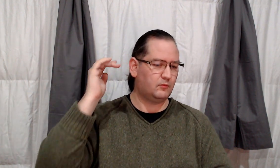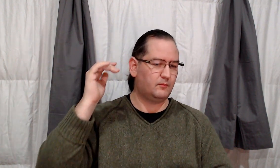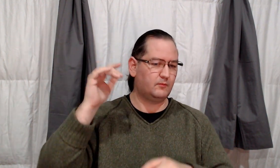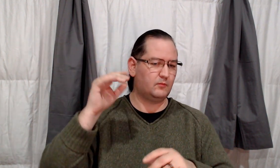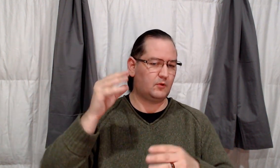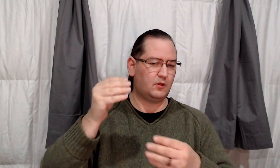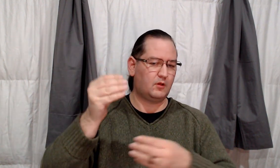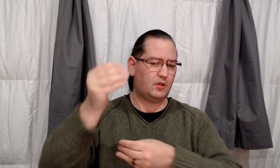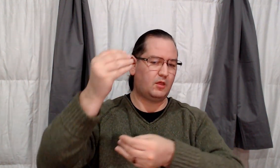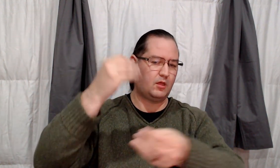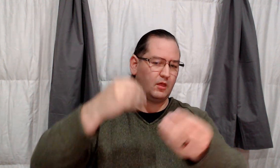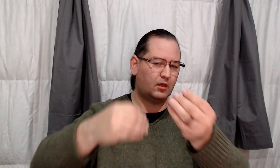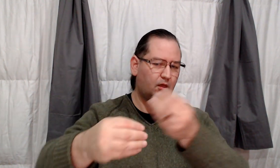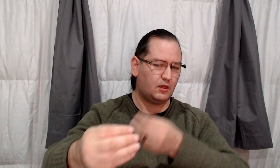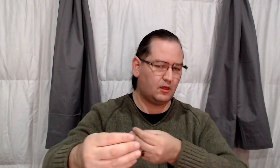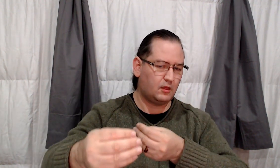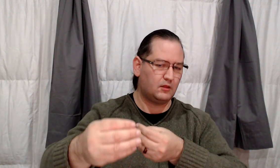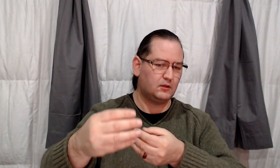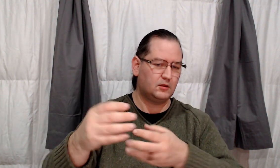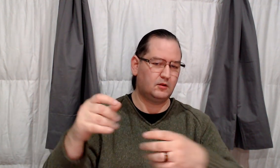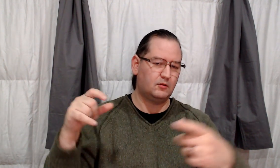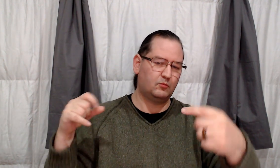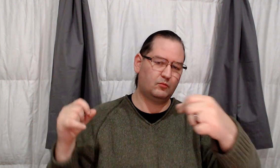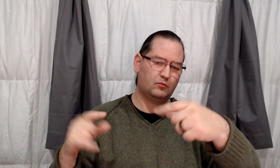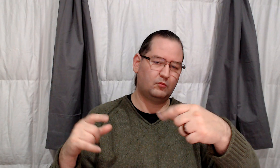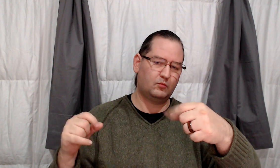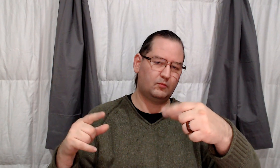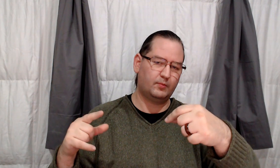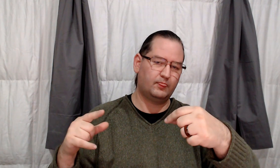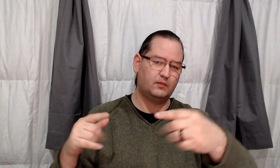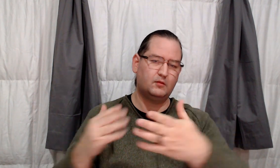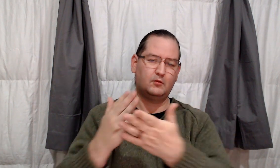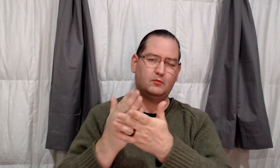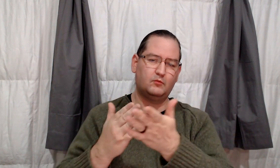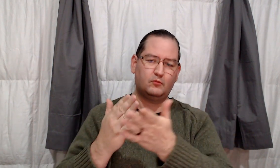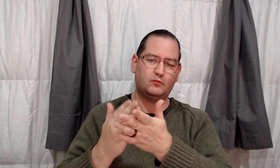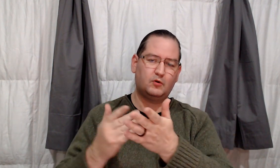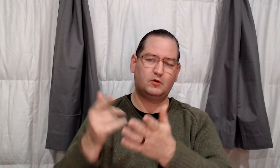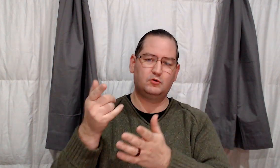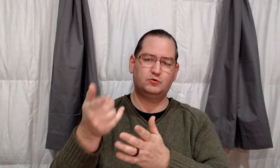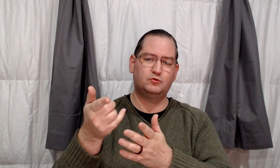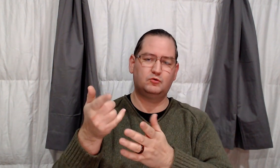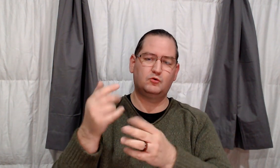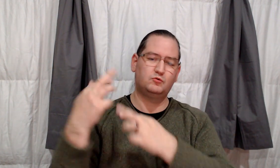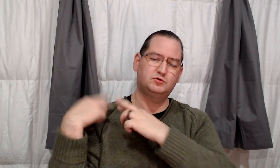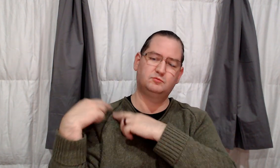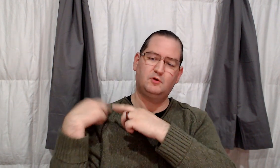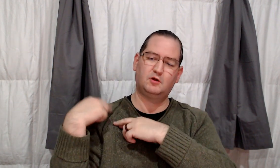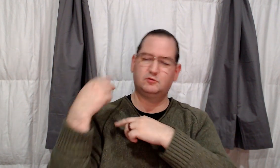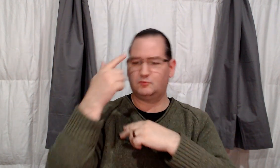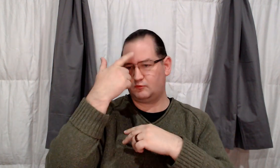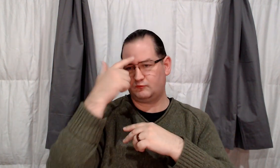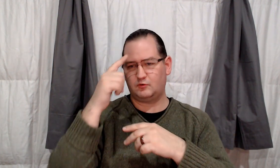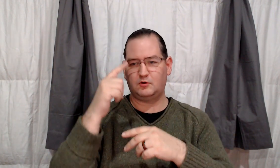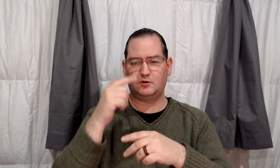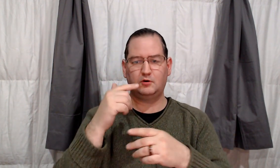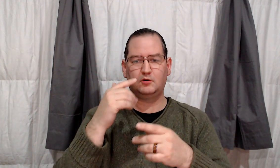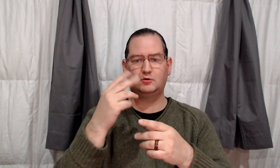of you that is responsible for the smoking habit, the part that runs that